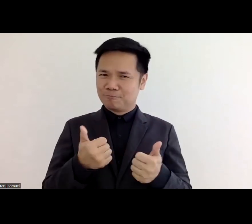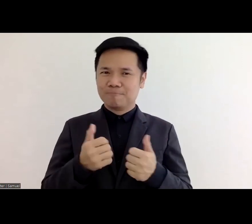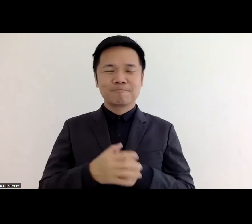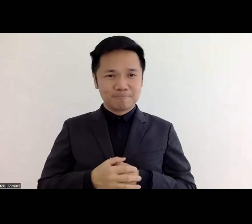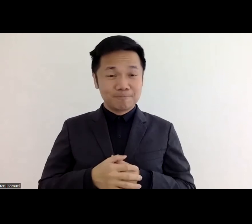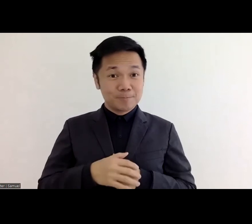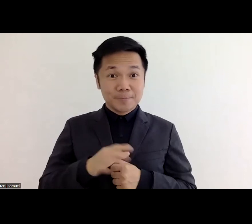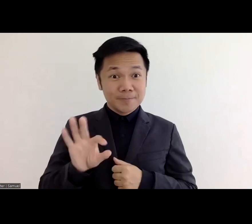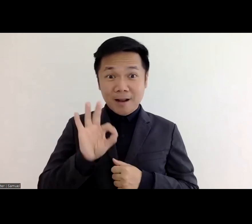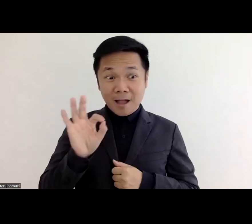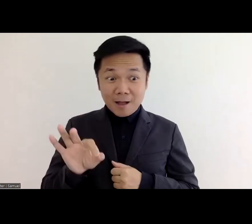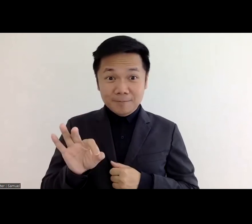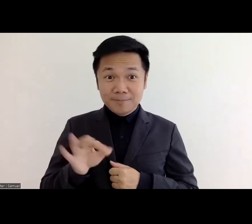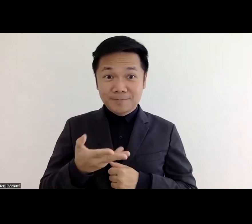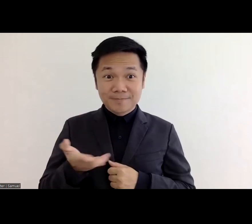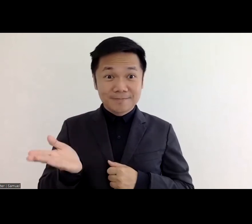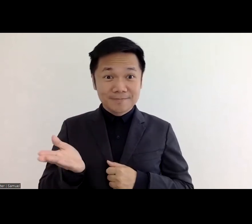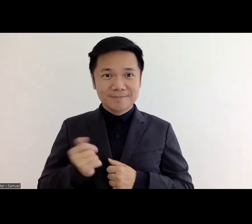Anyone